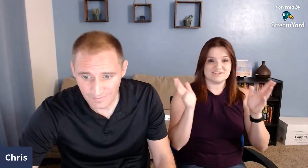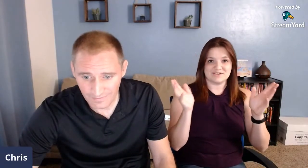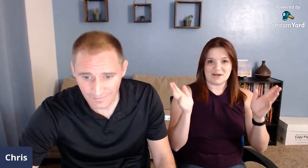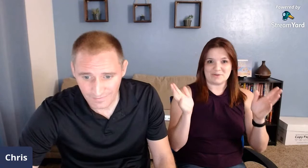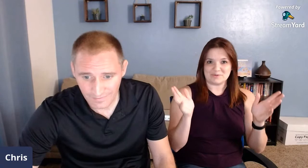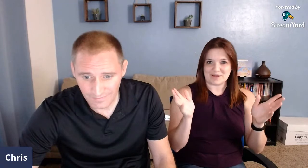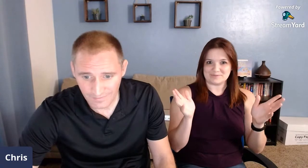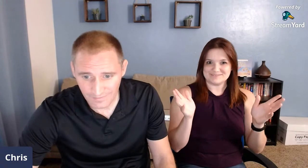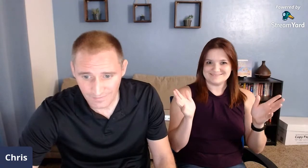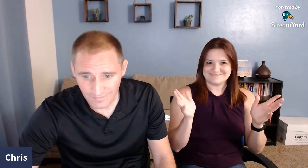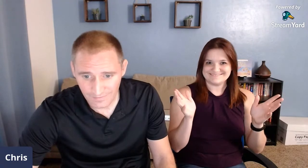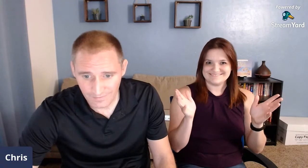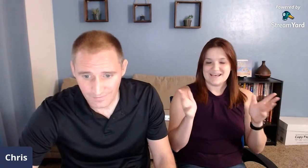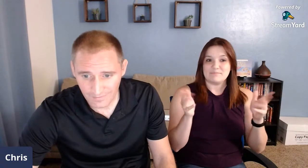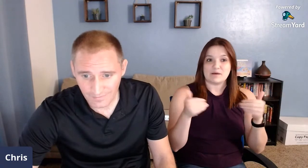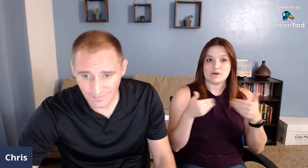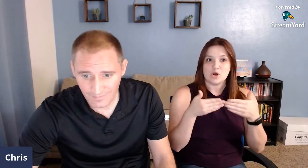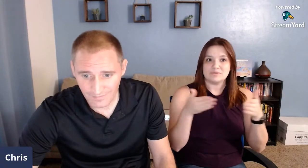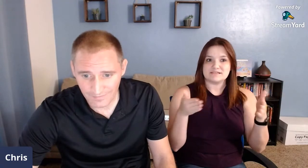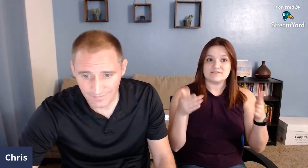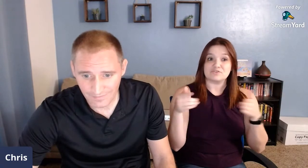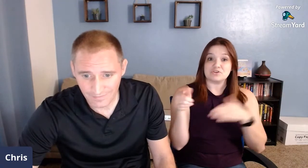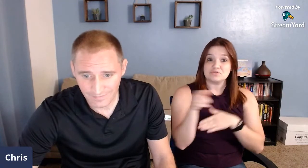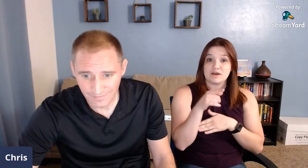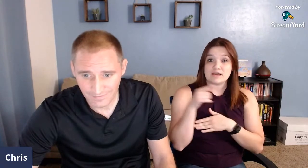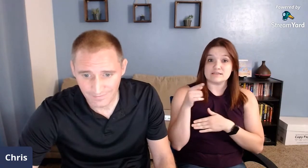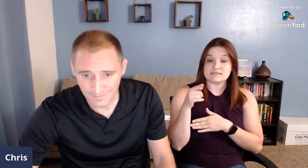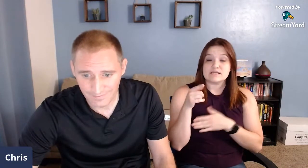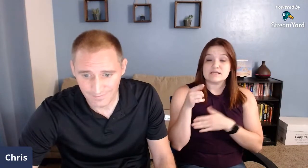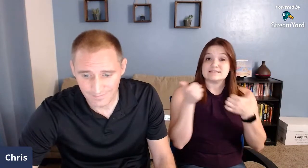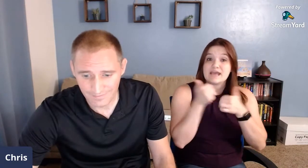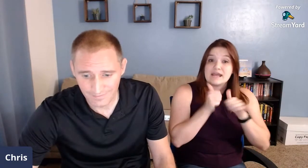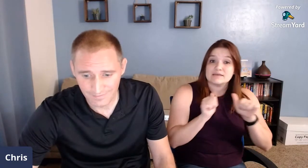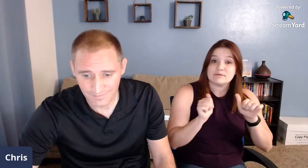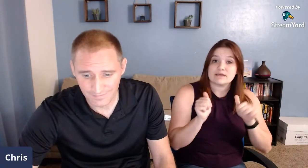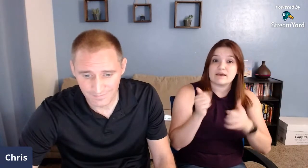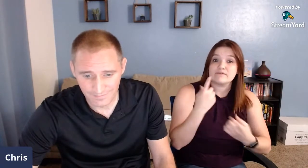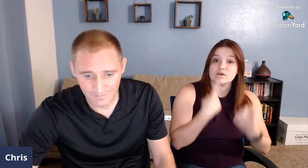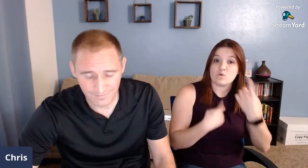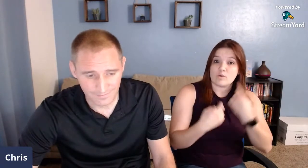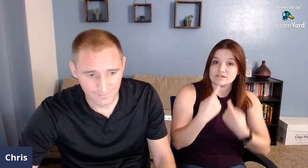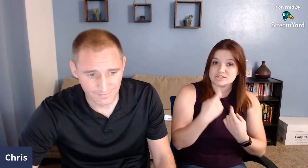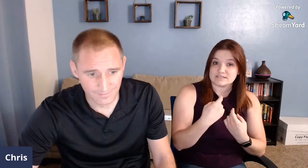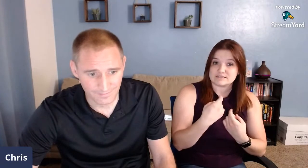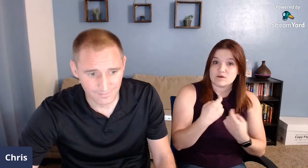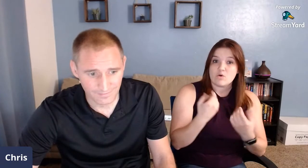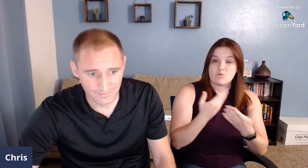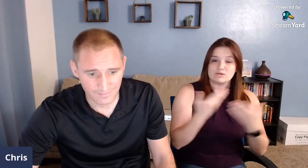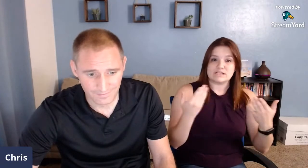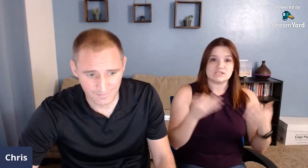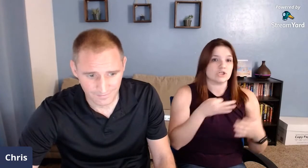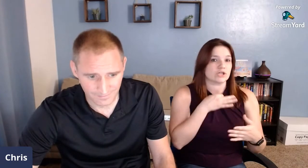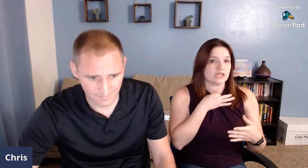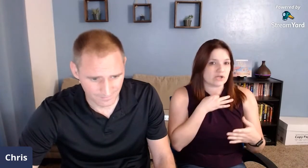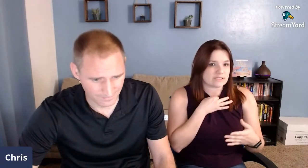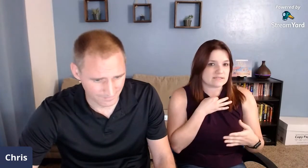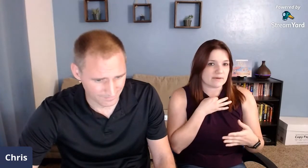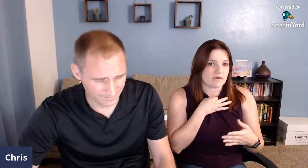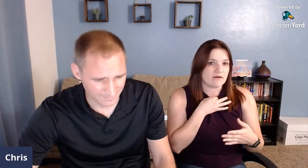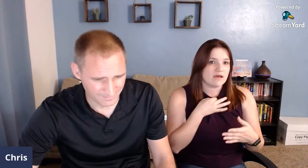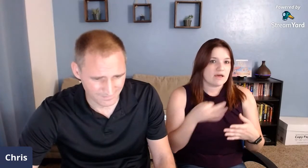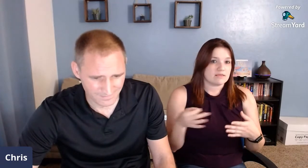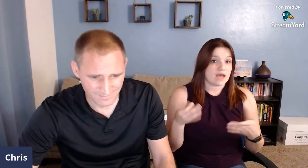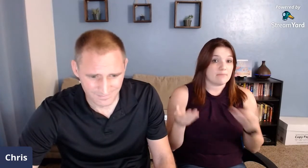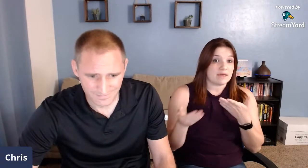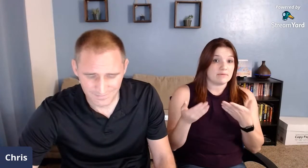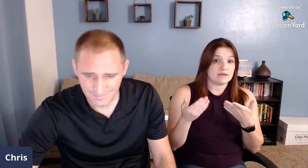you guys know I will ramble, but I want to open this up for you guys. Does anybody have any questions or things that you're curious